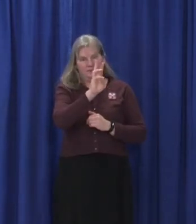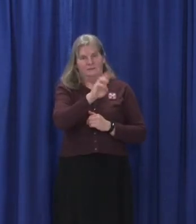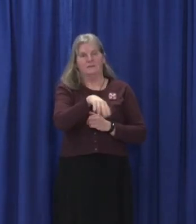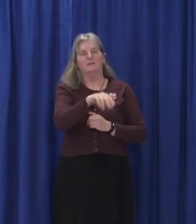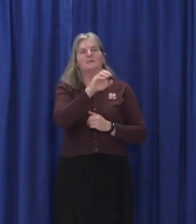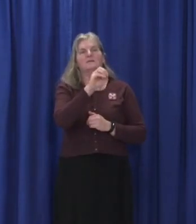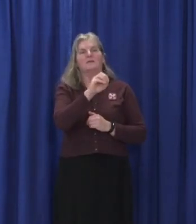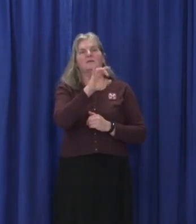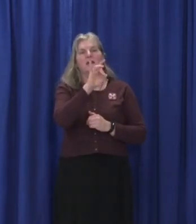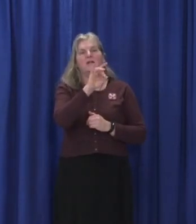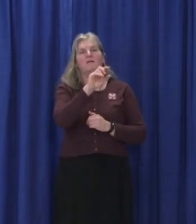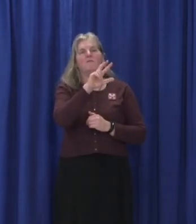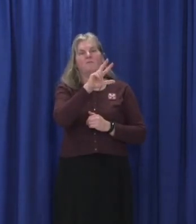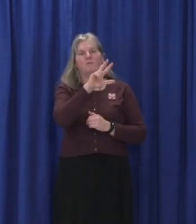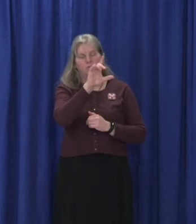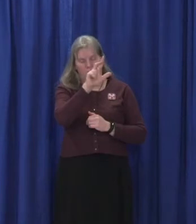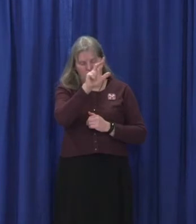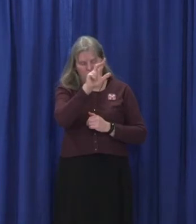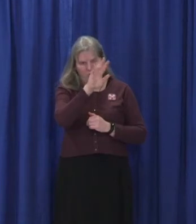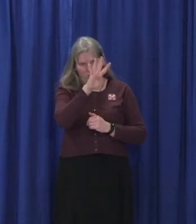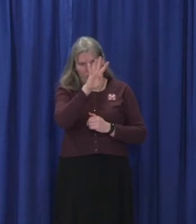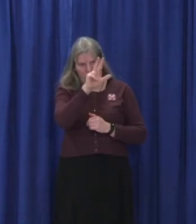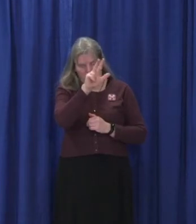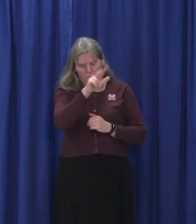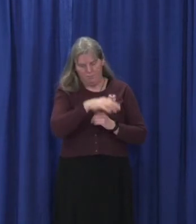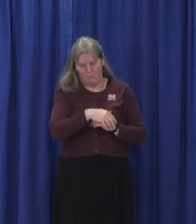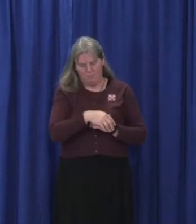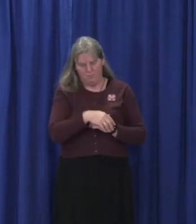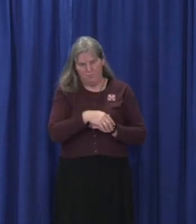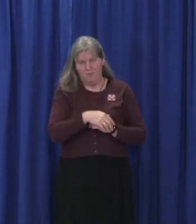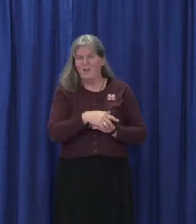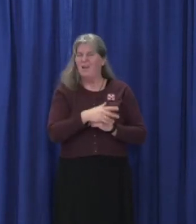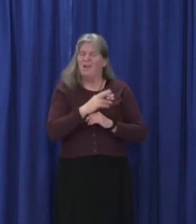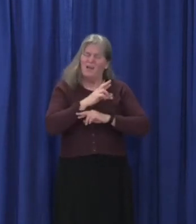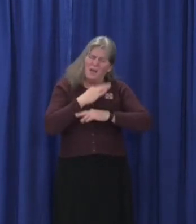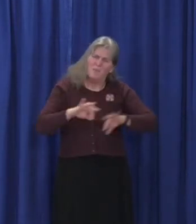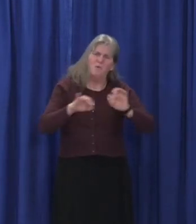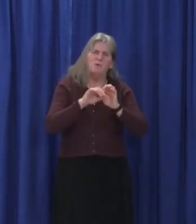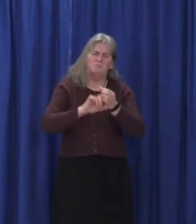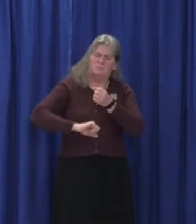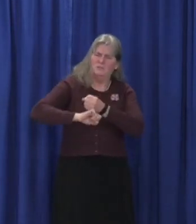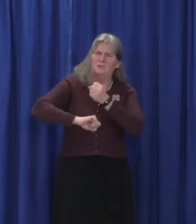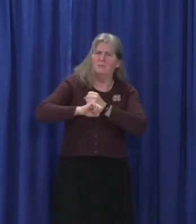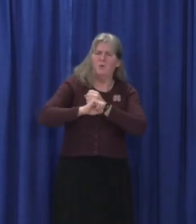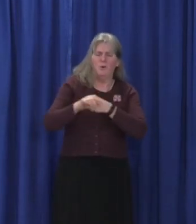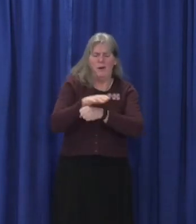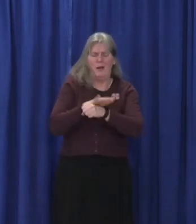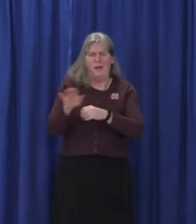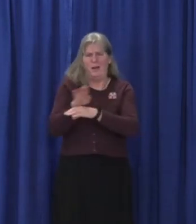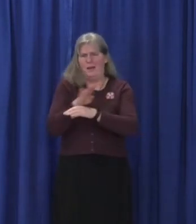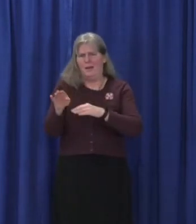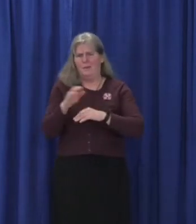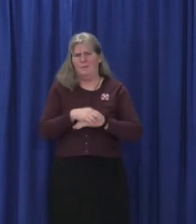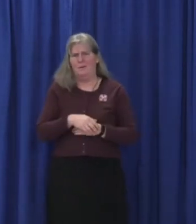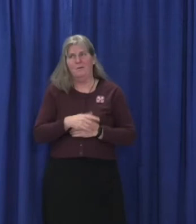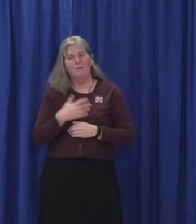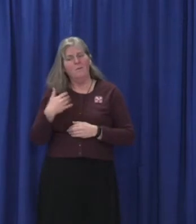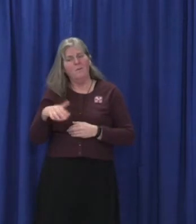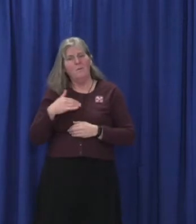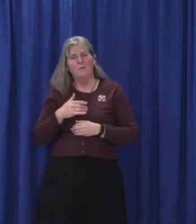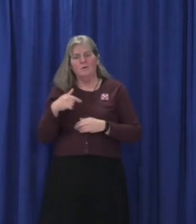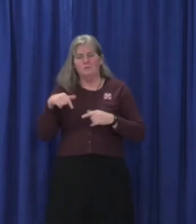867-456-3803. Again, it's extremely important to support local, all times, but definitely during the season